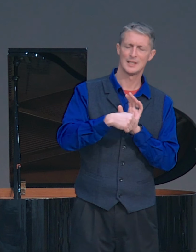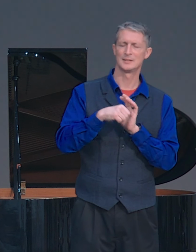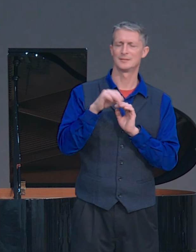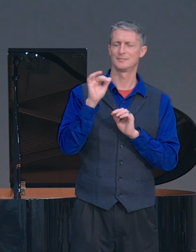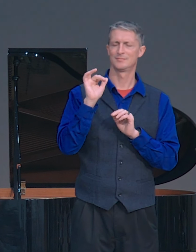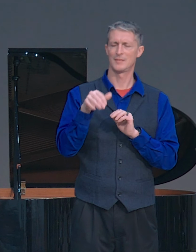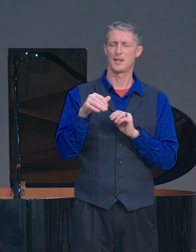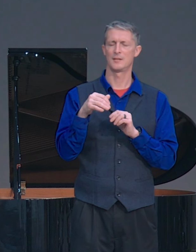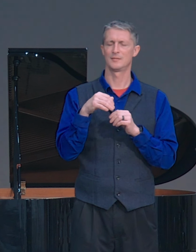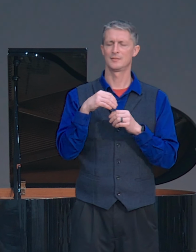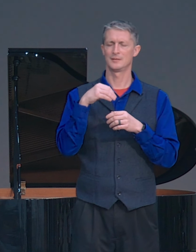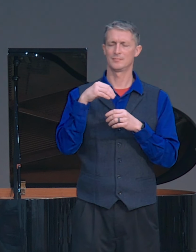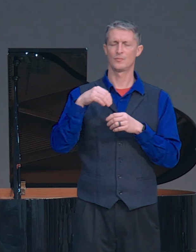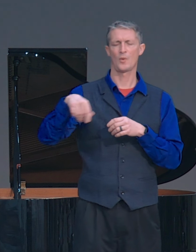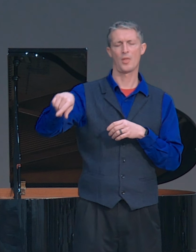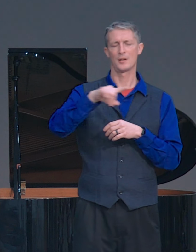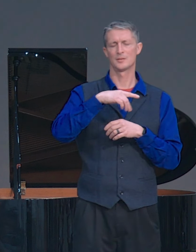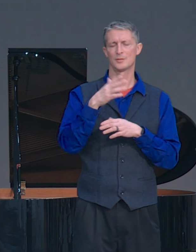follow Jesus, Lord, I pray